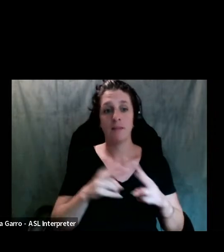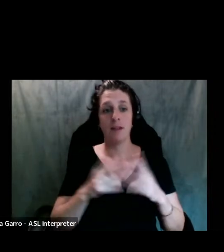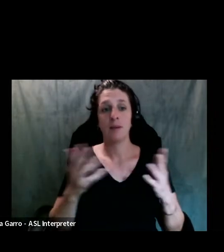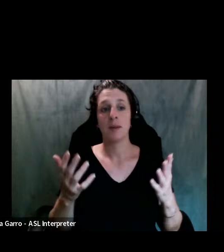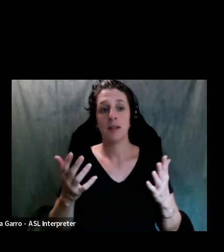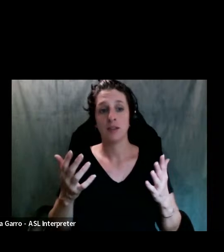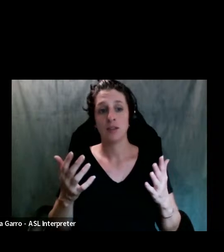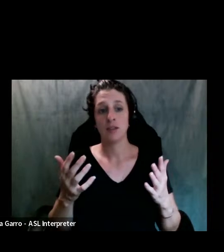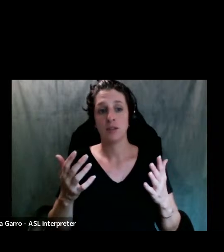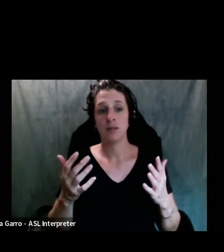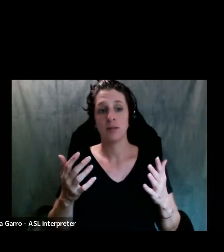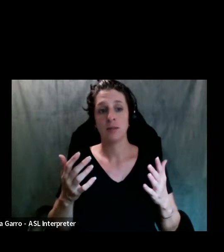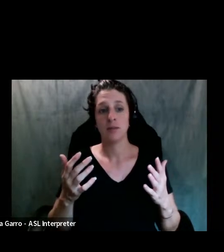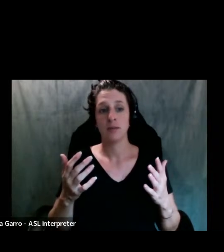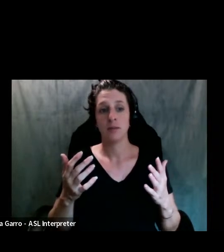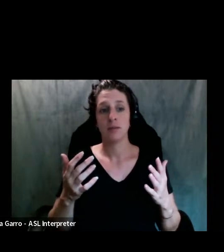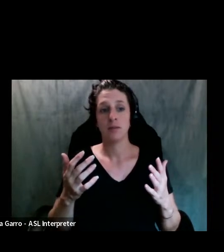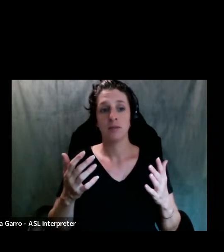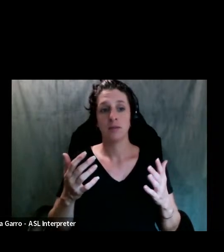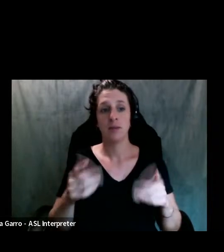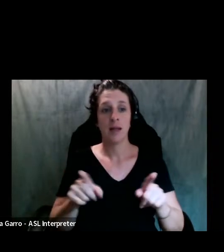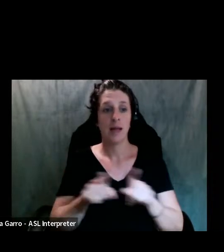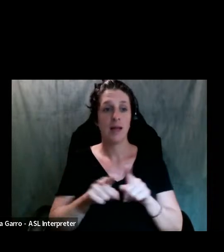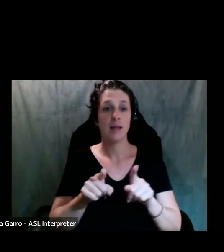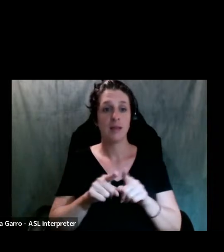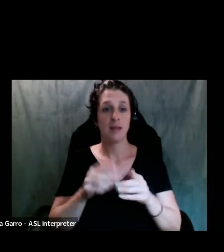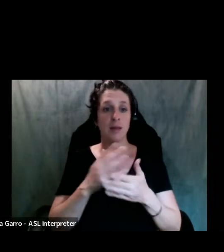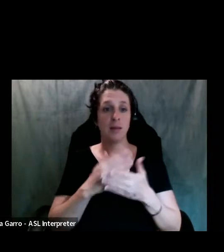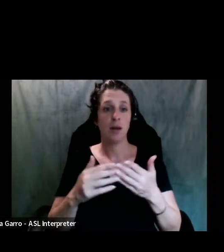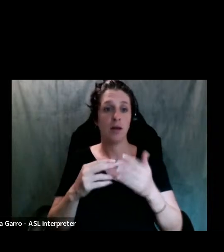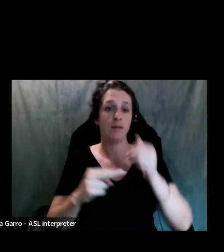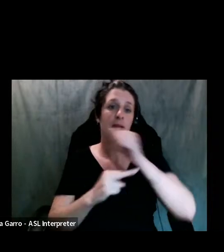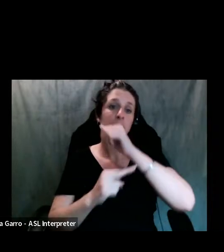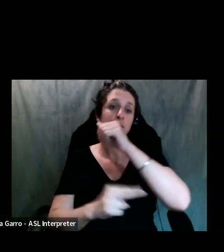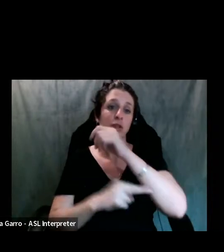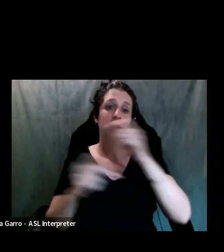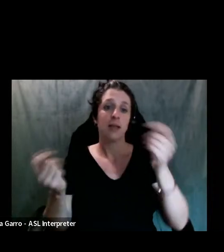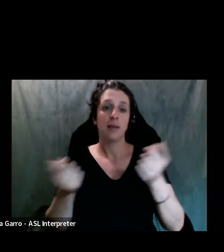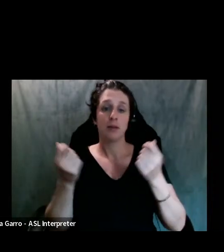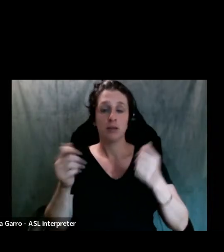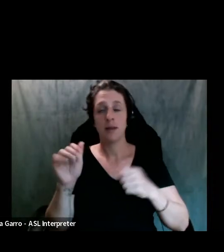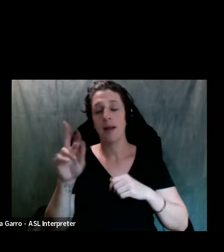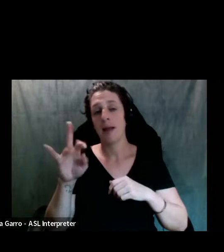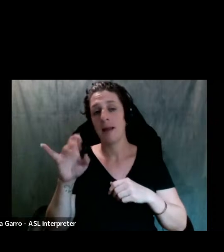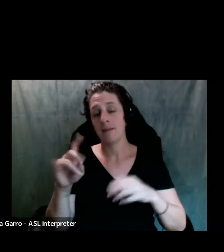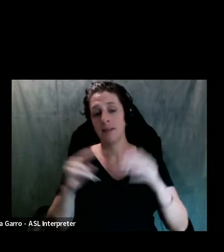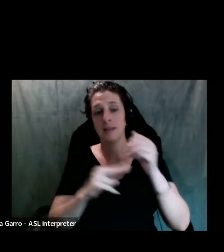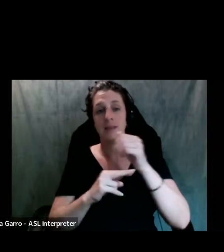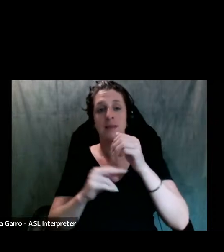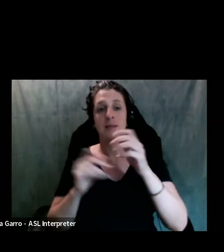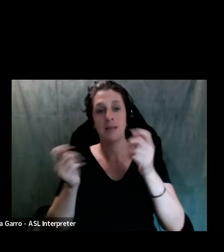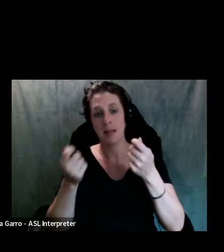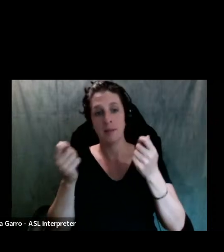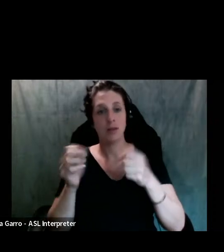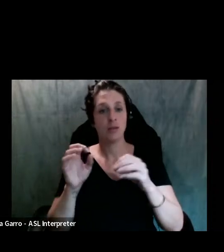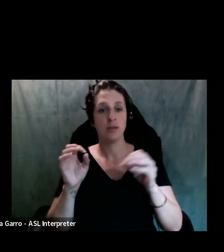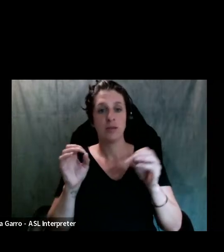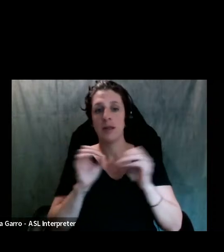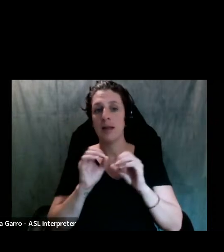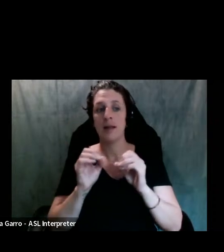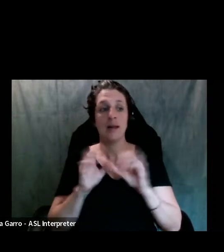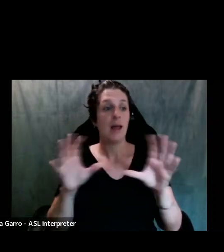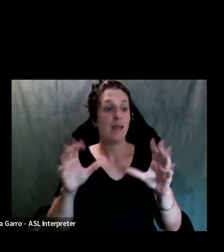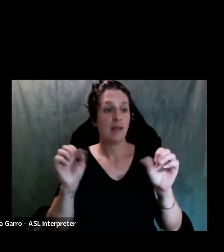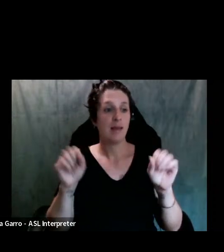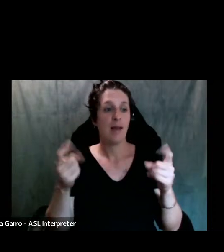So, as a part of the bridge celebration, the Avid celebration, none of this happens without